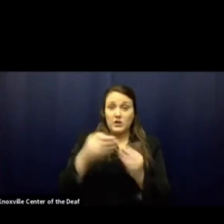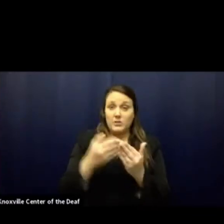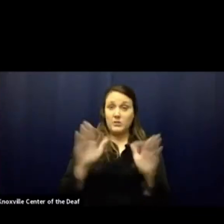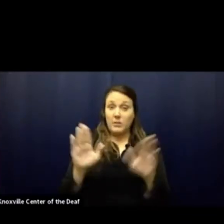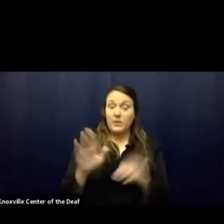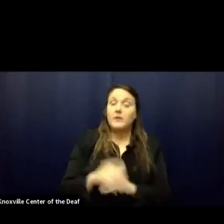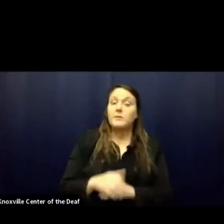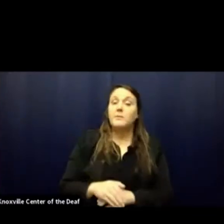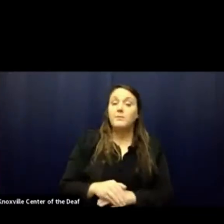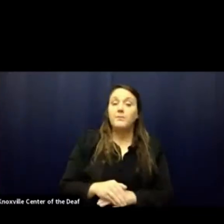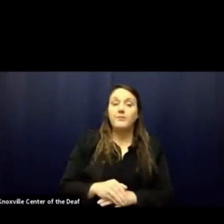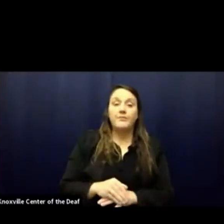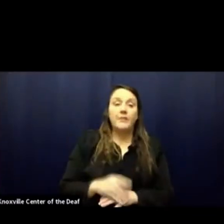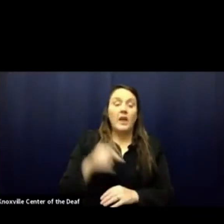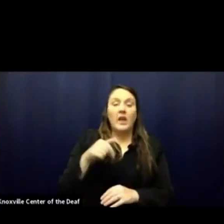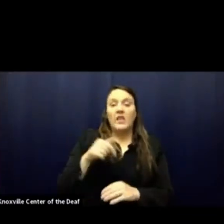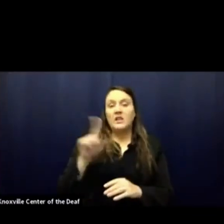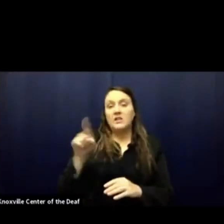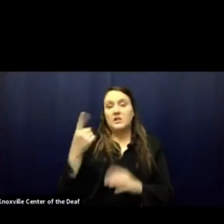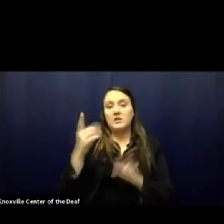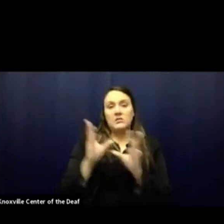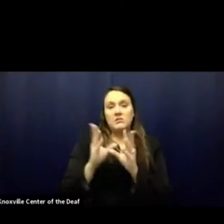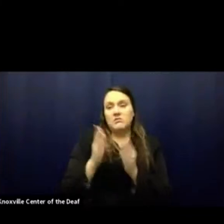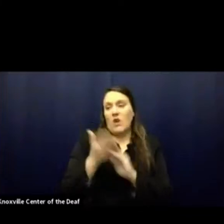These are operational meetings where we're talking,